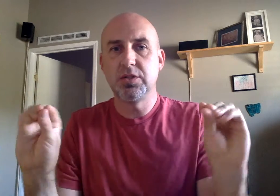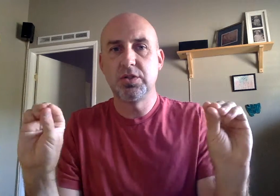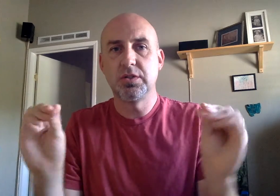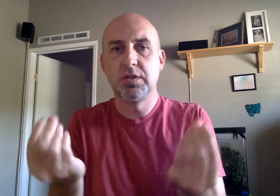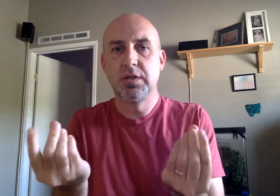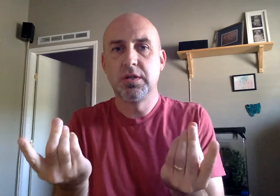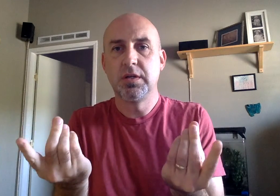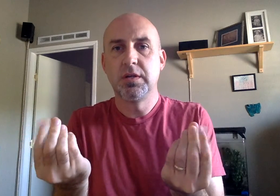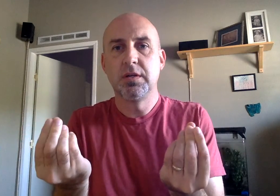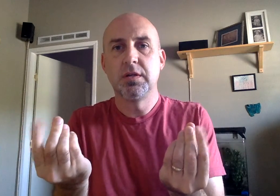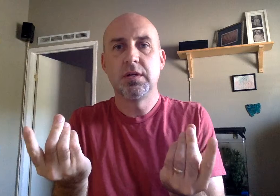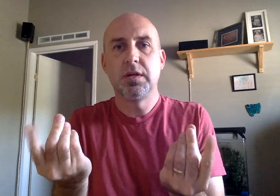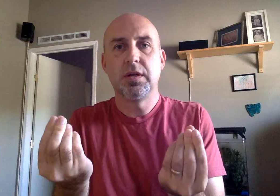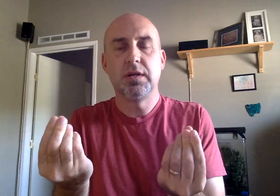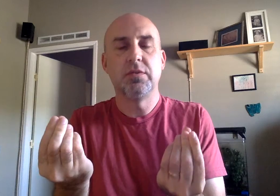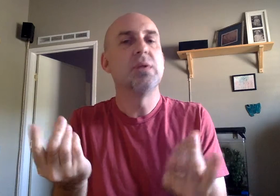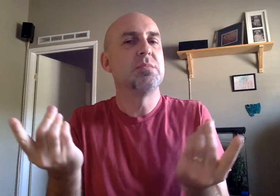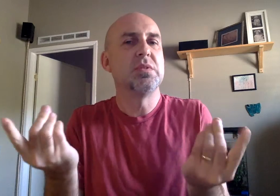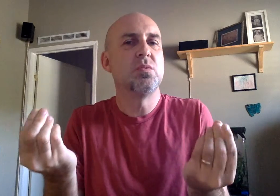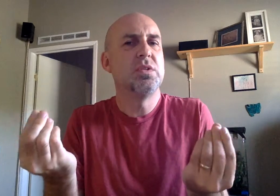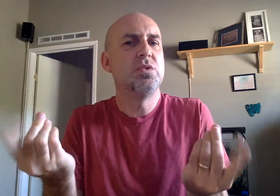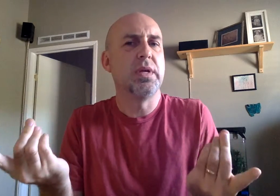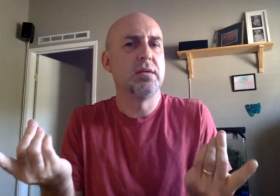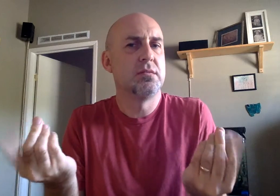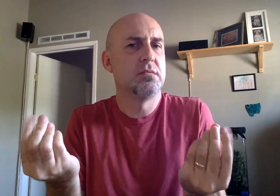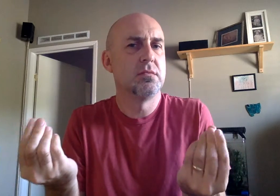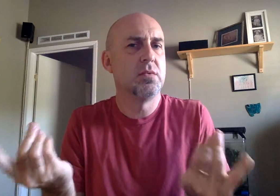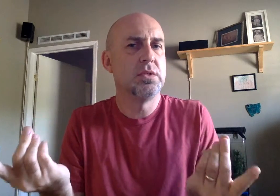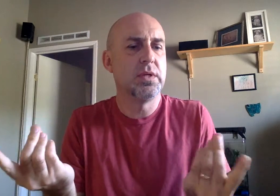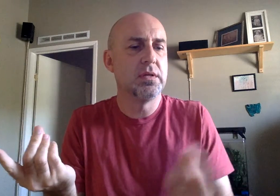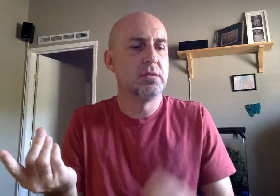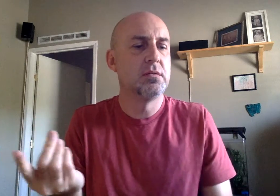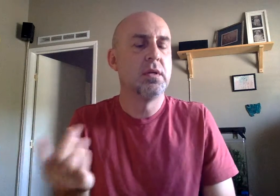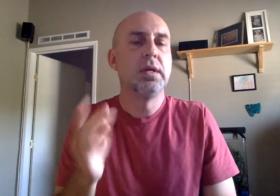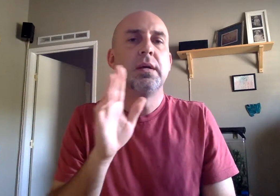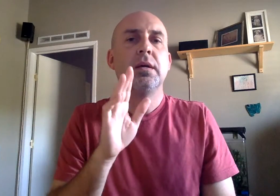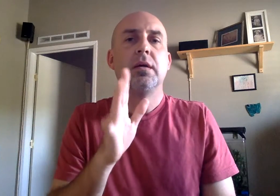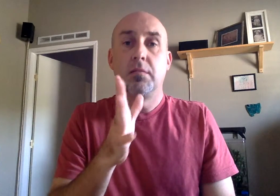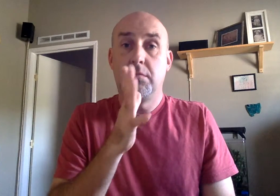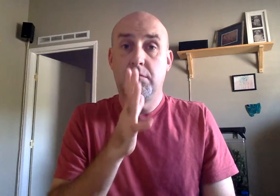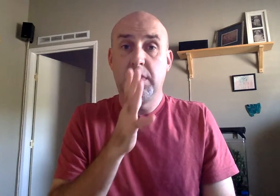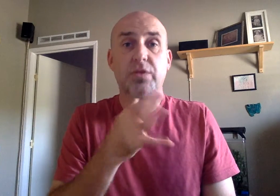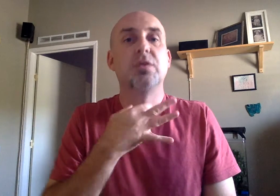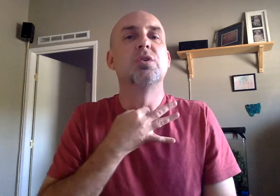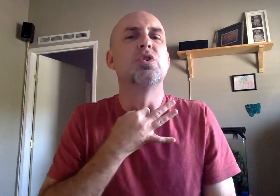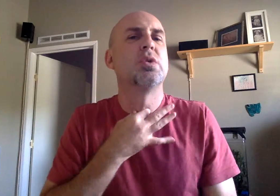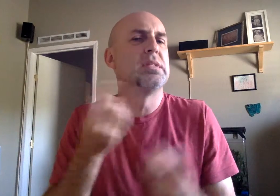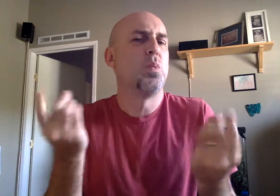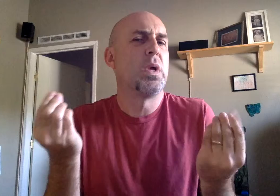touch. A few times it means what doing, what doing. Another curious, what